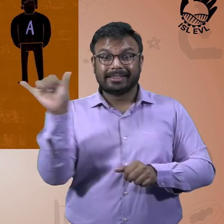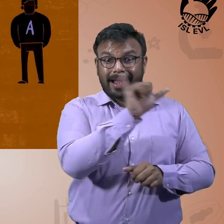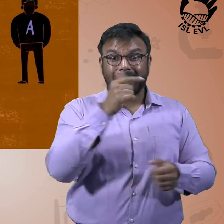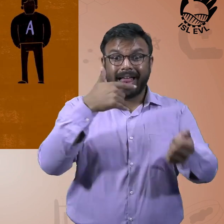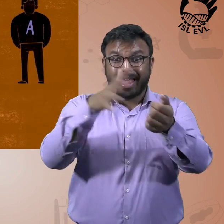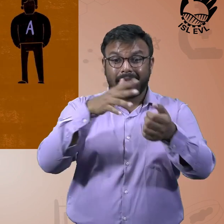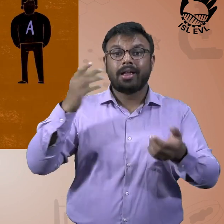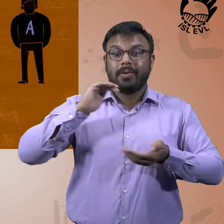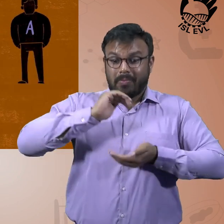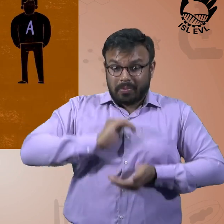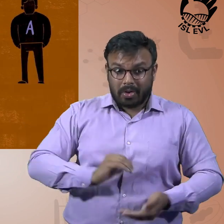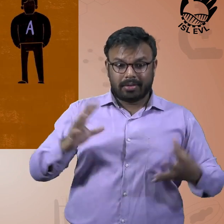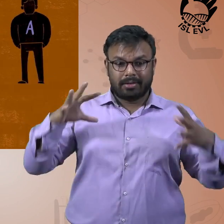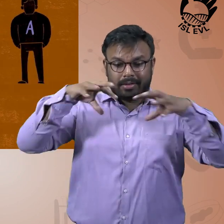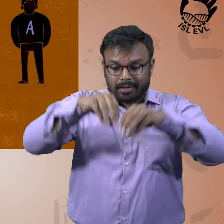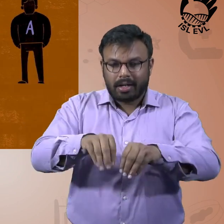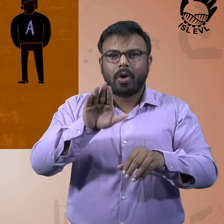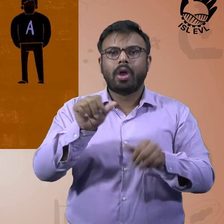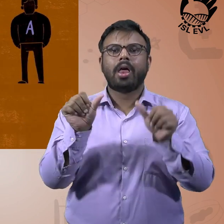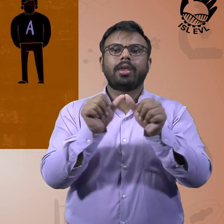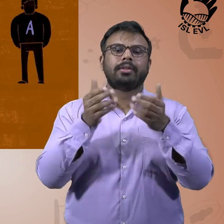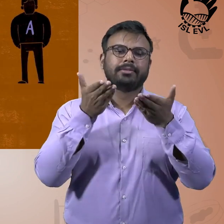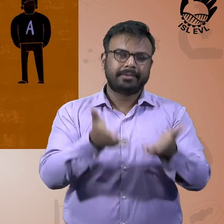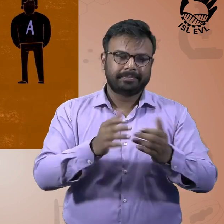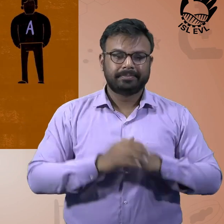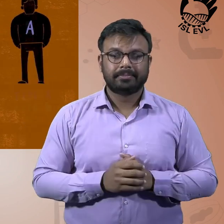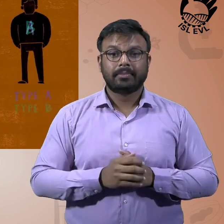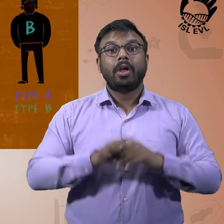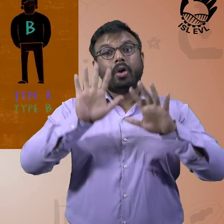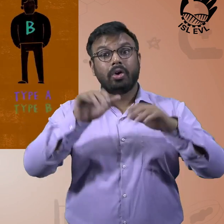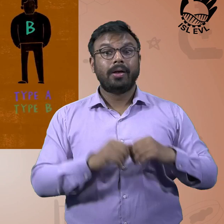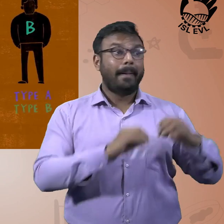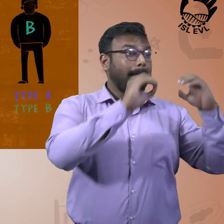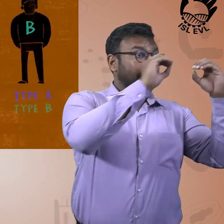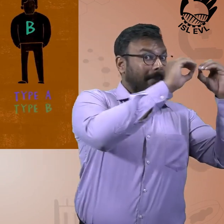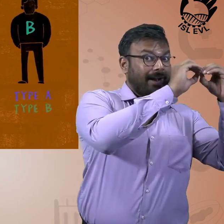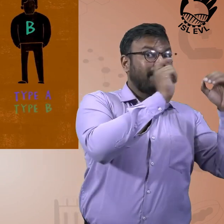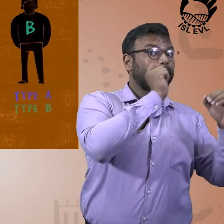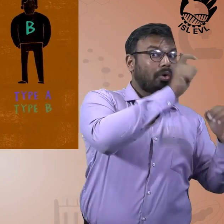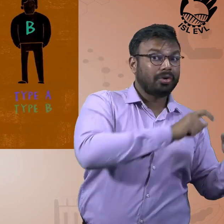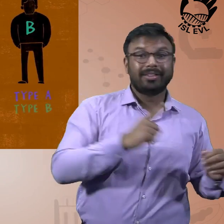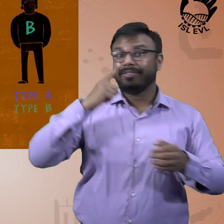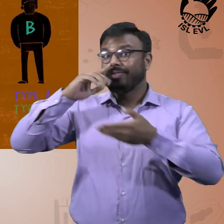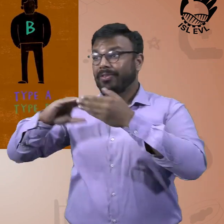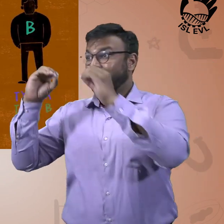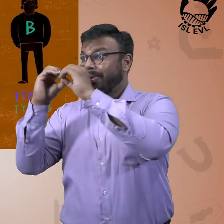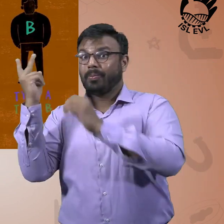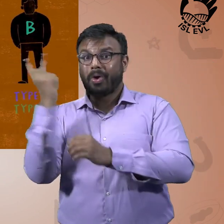have A blood group, the child will also have A blood group. In case both parents have B